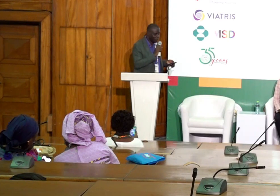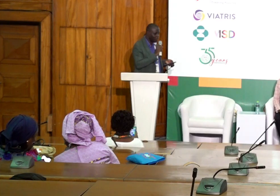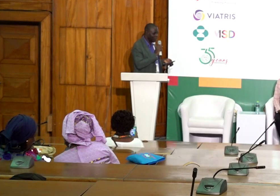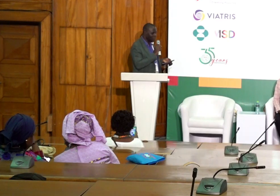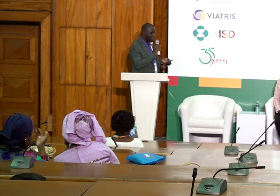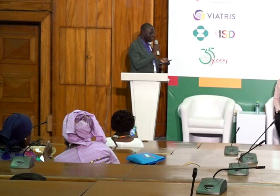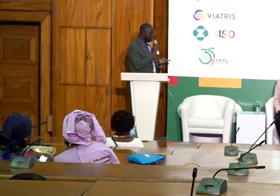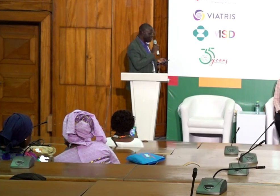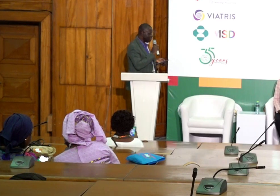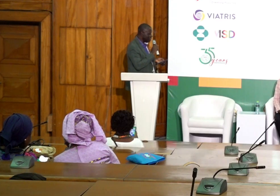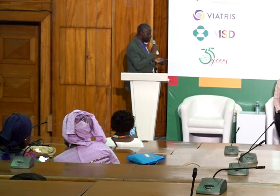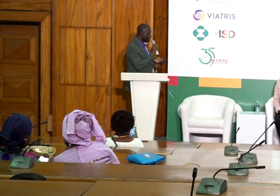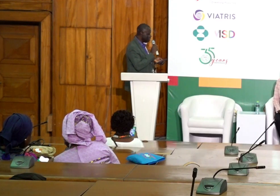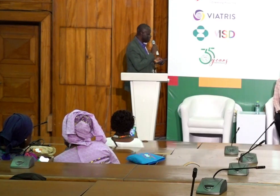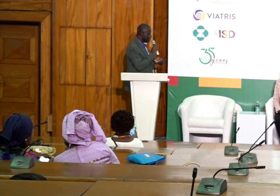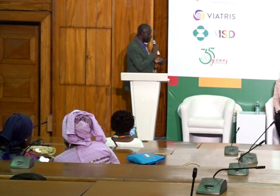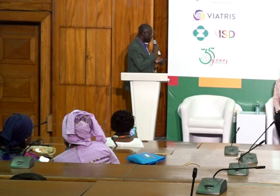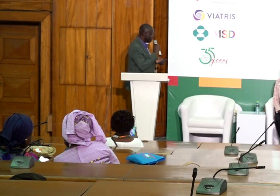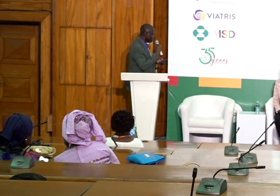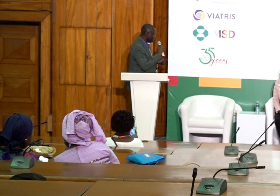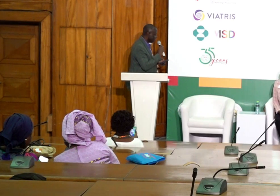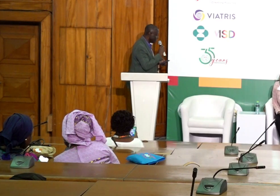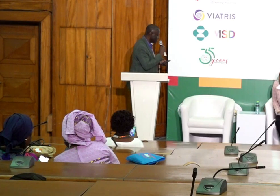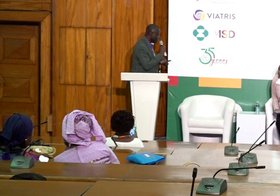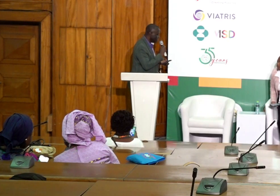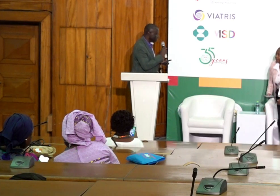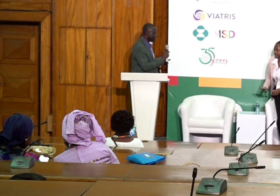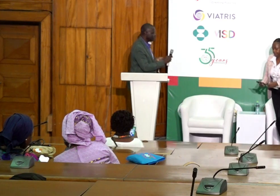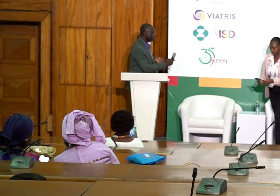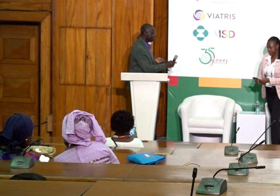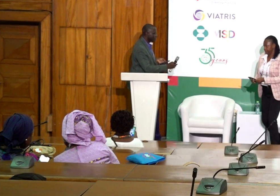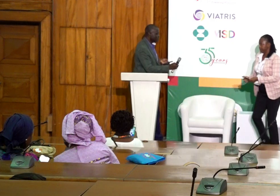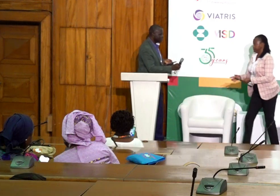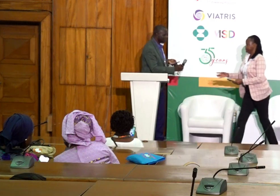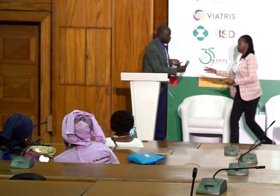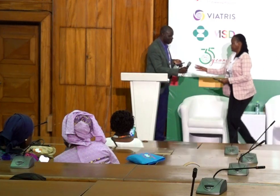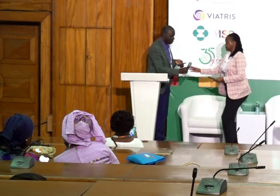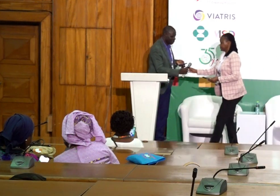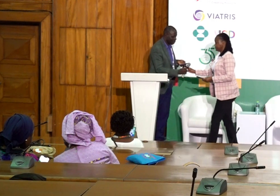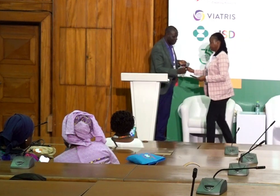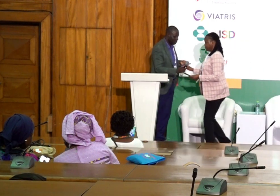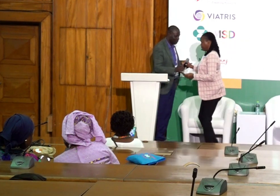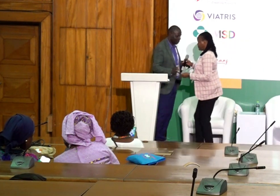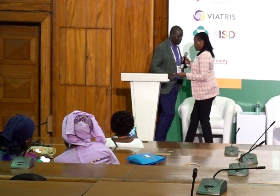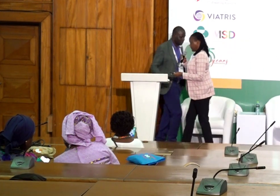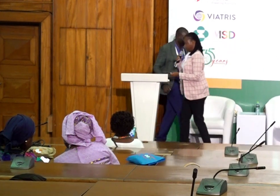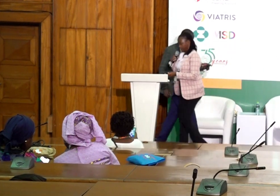for attending this session. Thank you. Sandra.